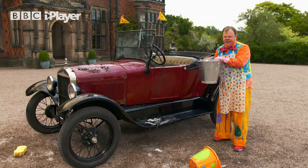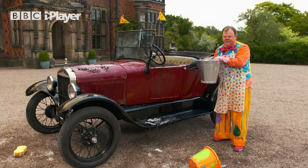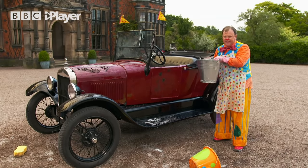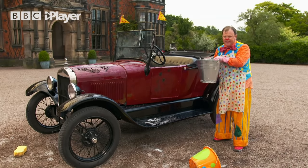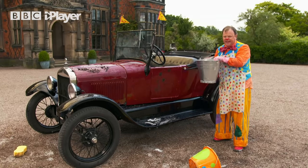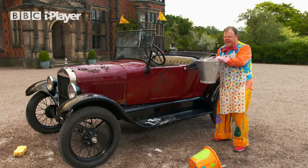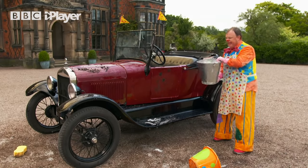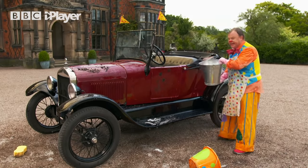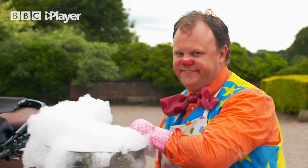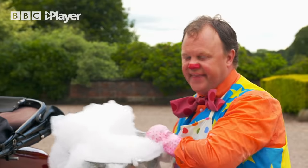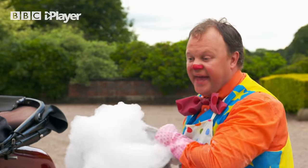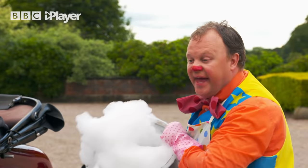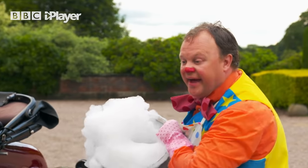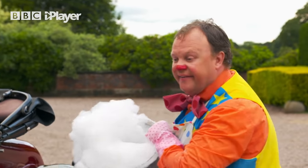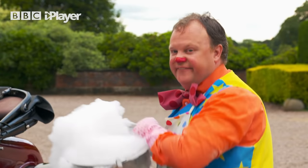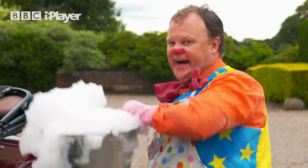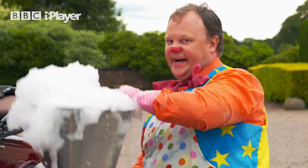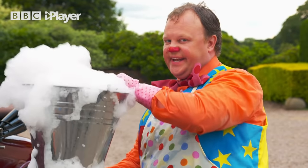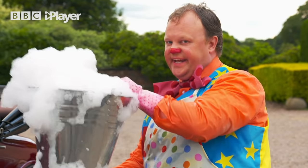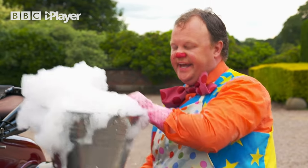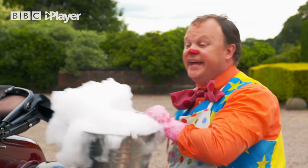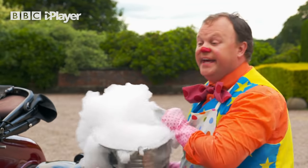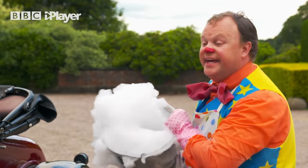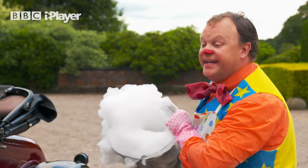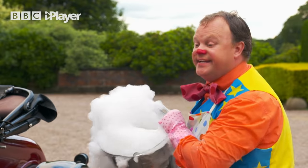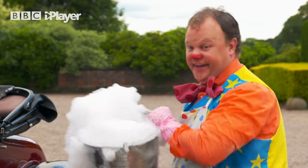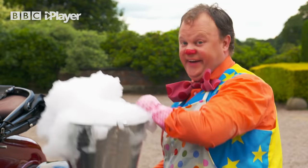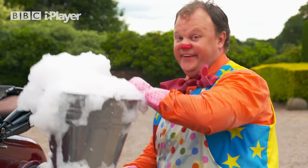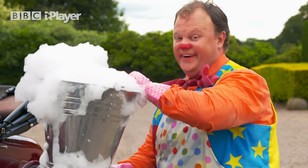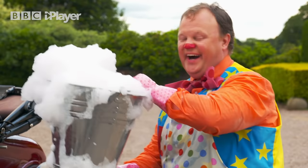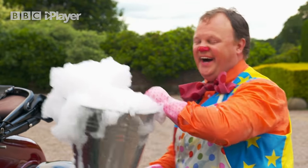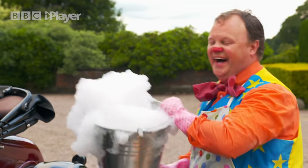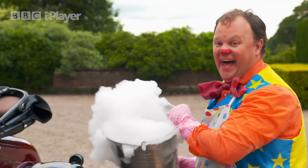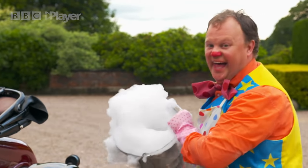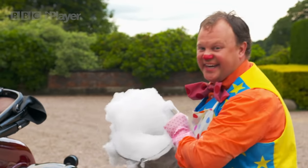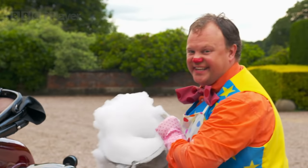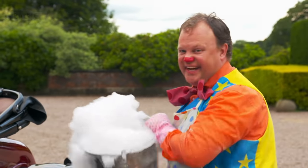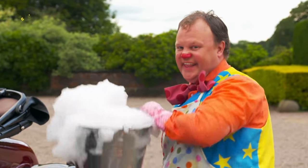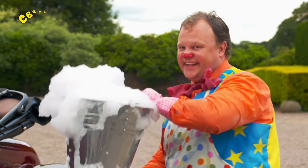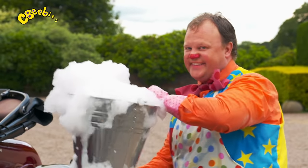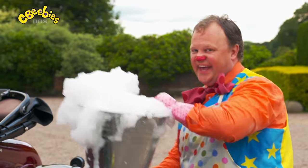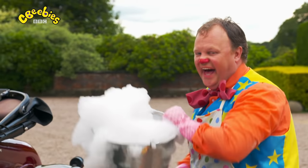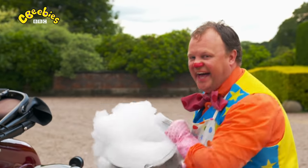after three one two i can do this